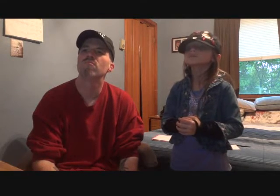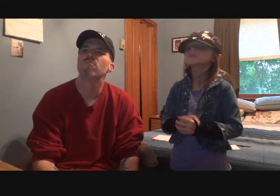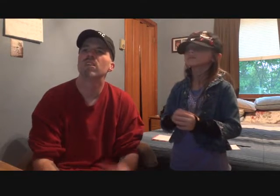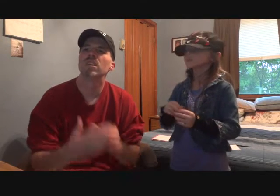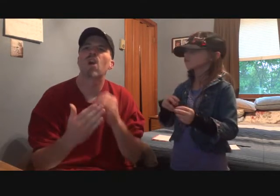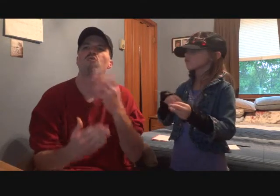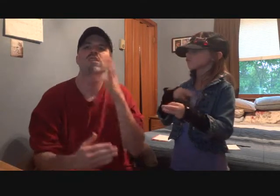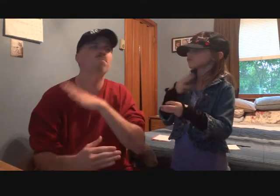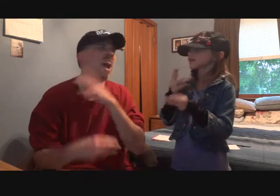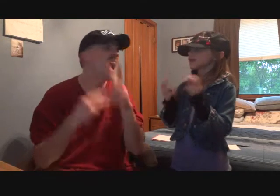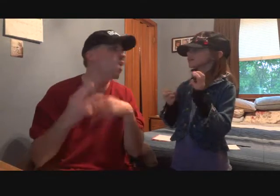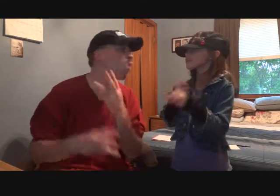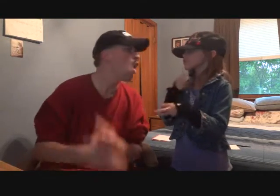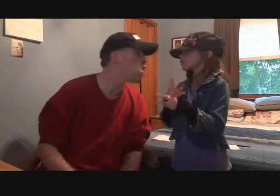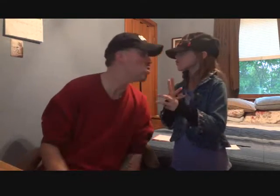It's a rich man's world